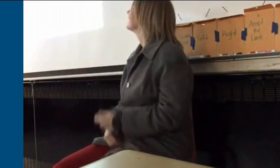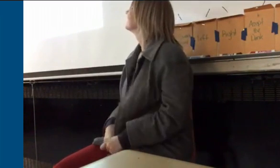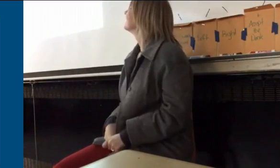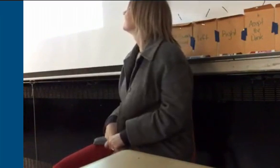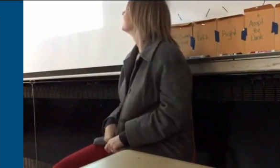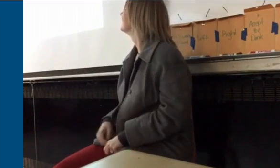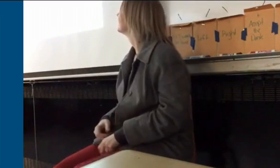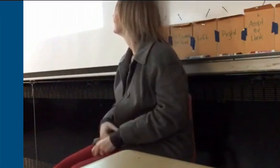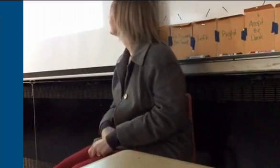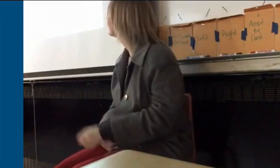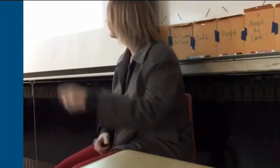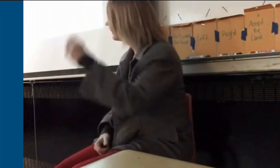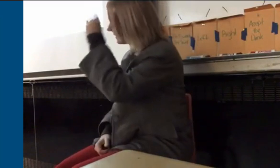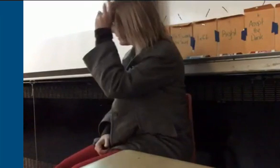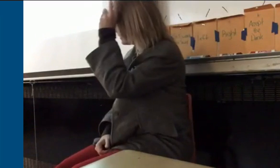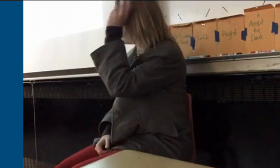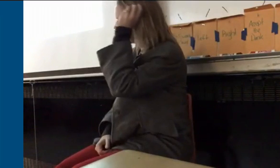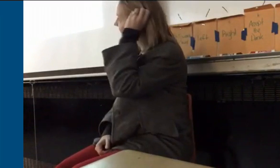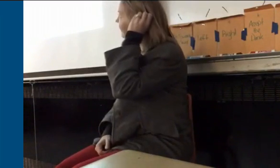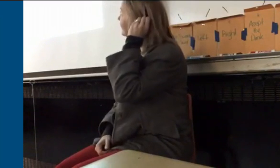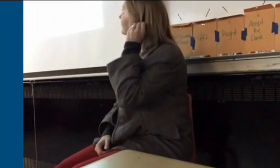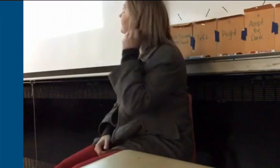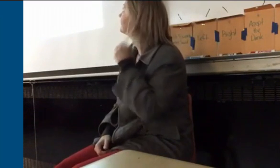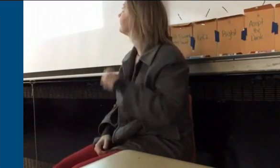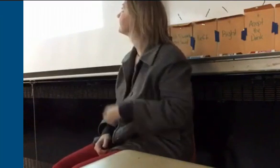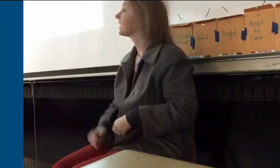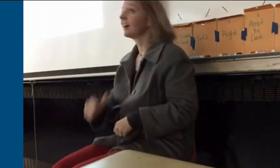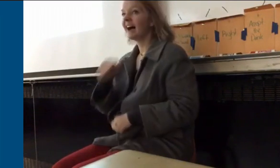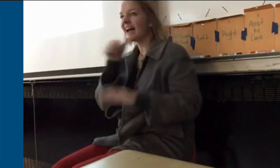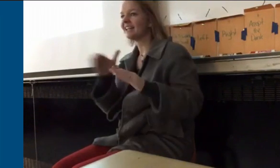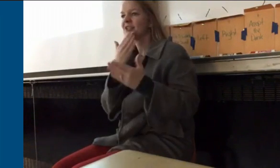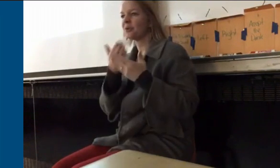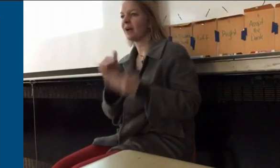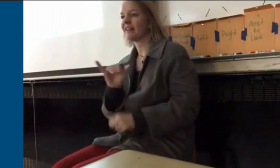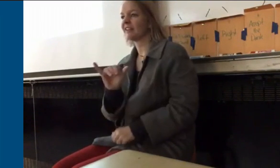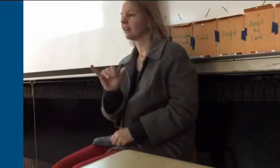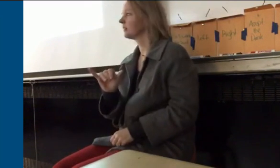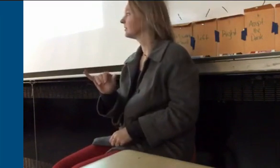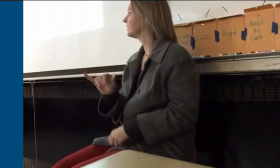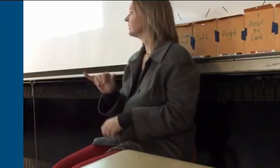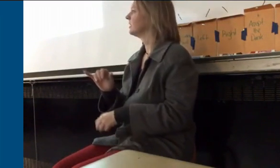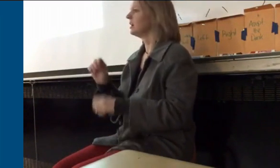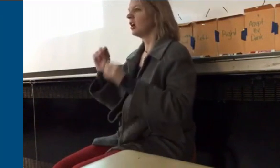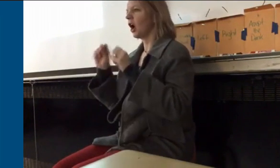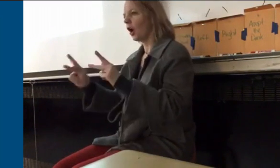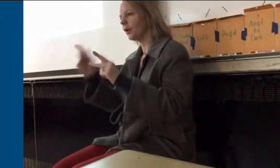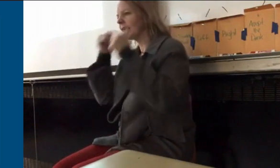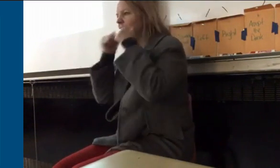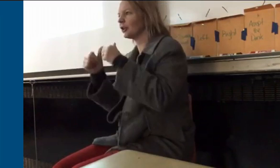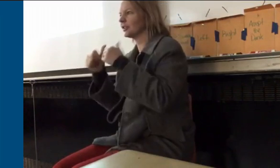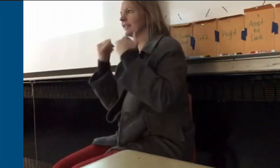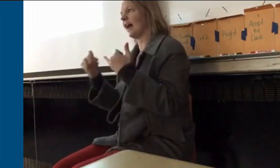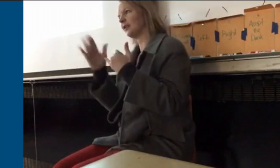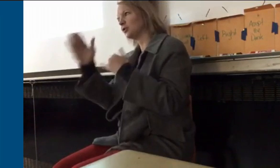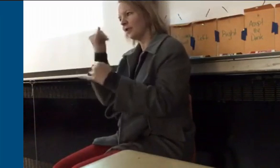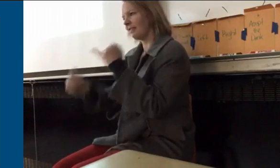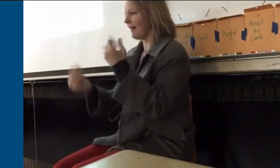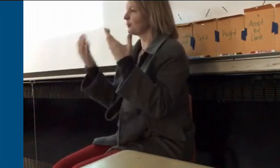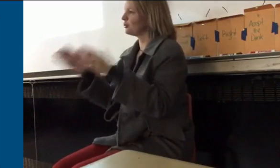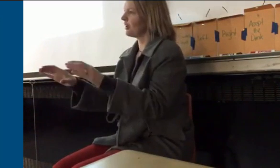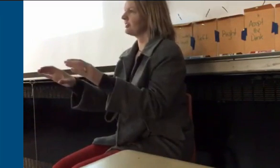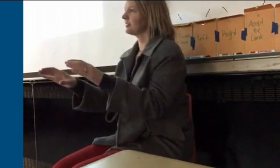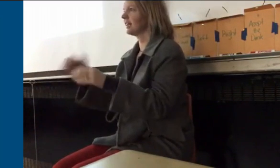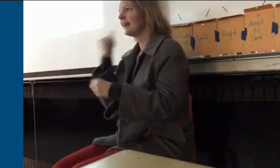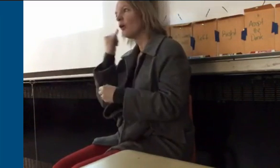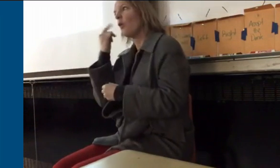The fourth department I've been in. I didn't do so well either. All right, girls. Now, this is your last chance.